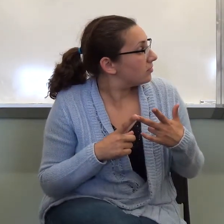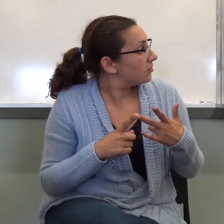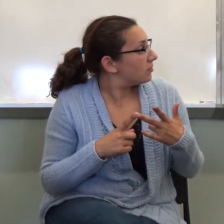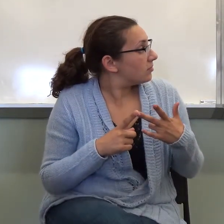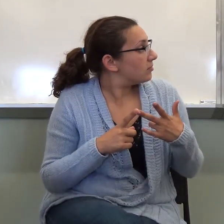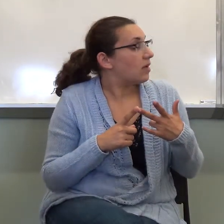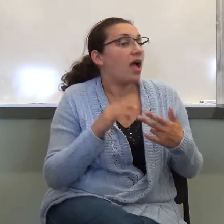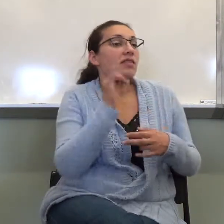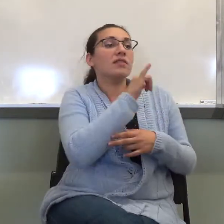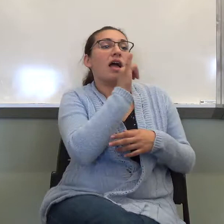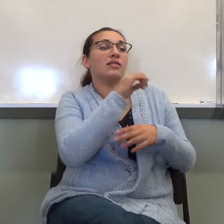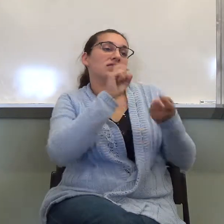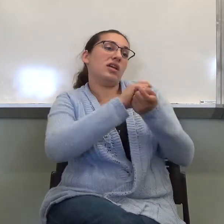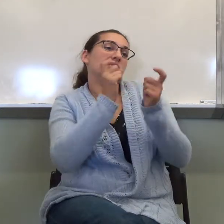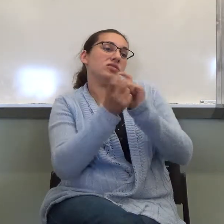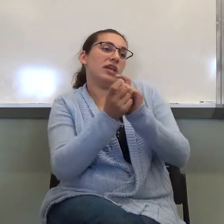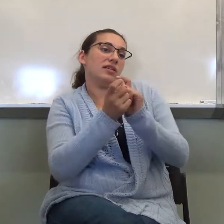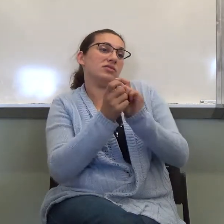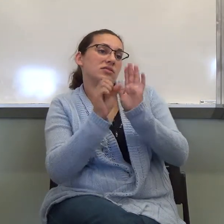That's a change sign button.